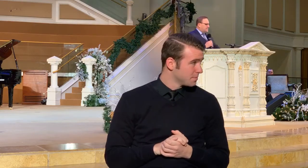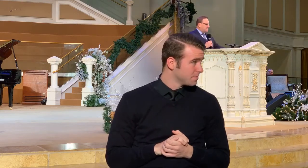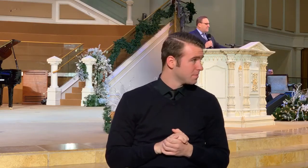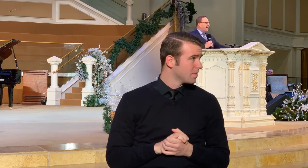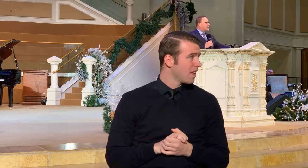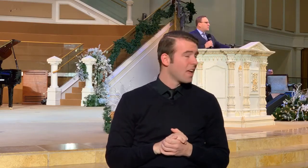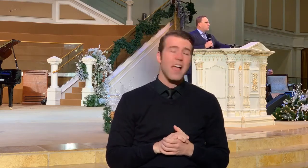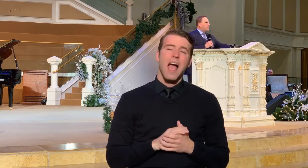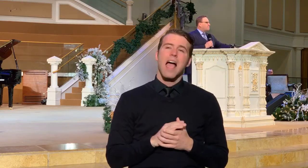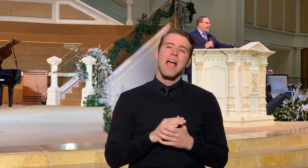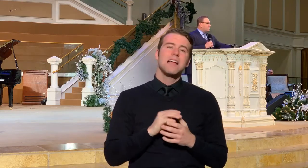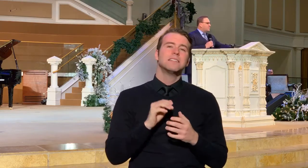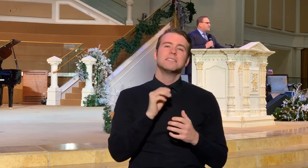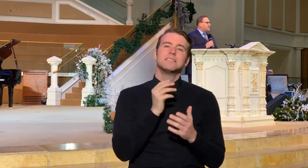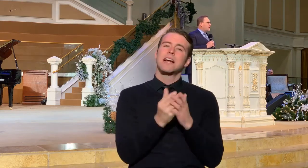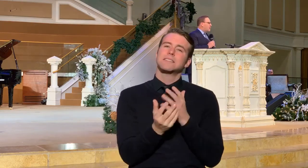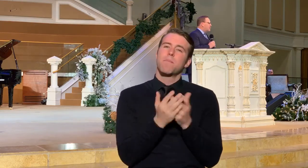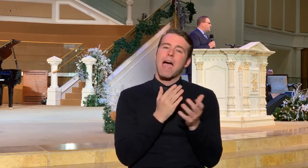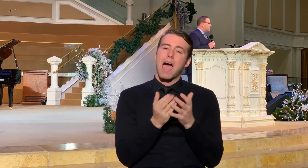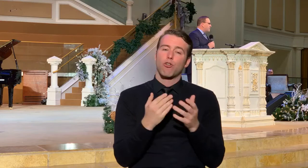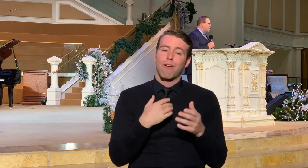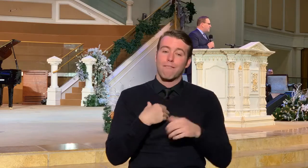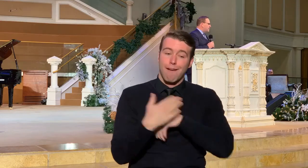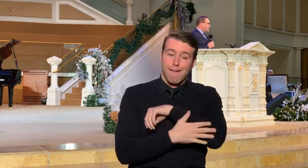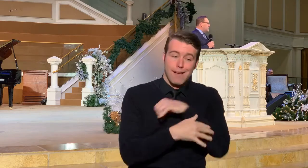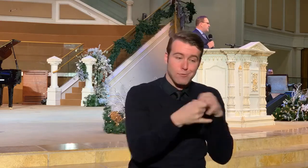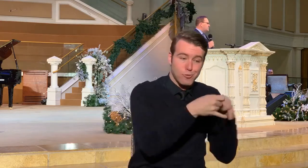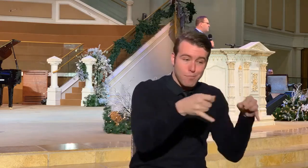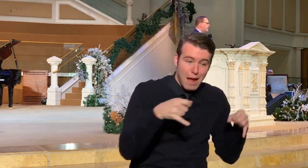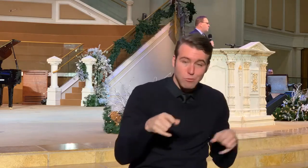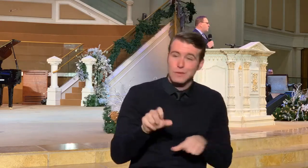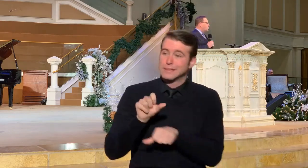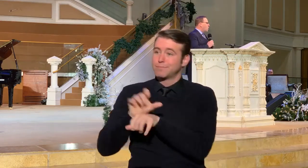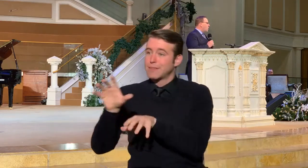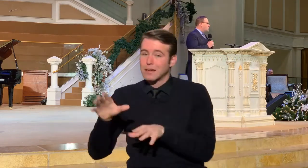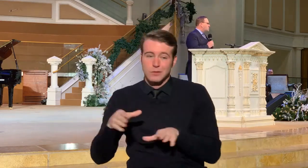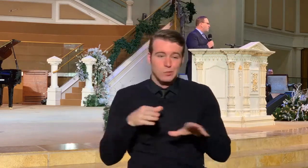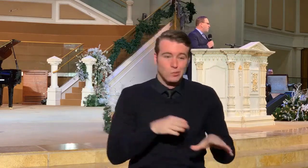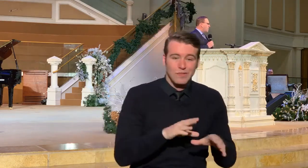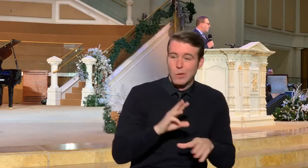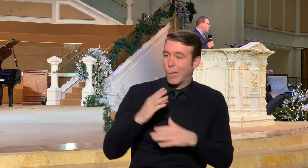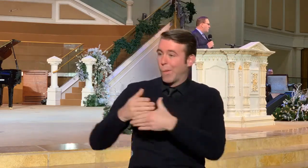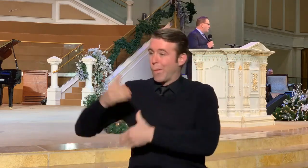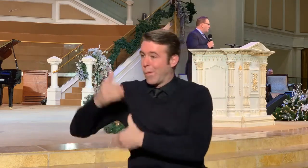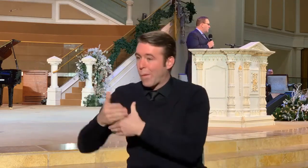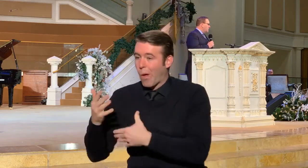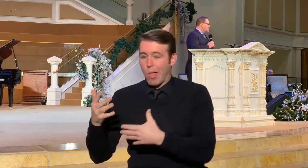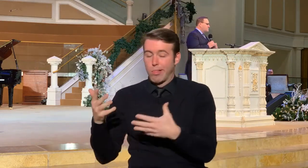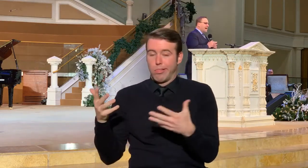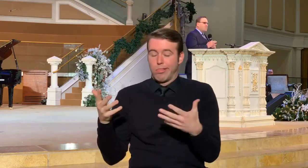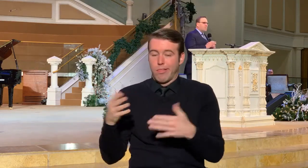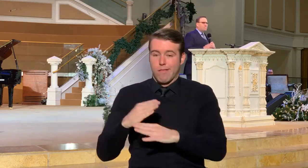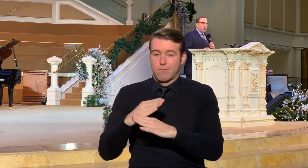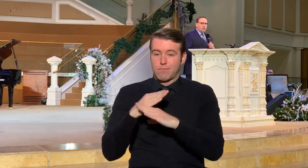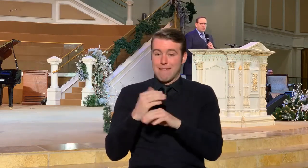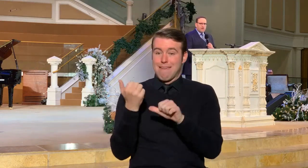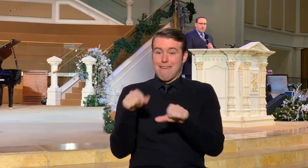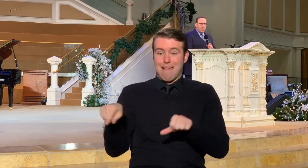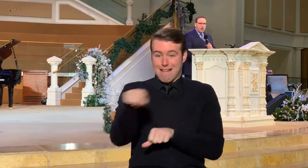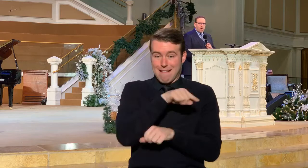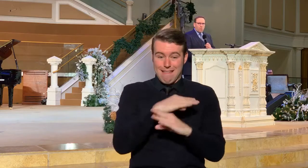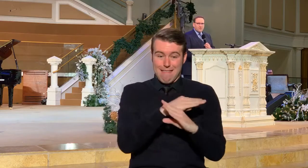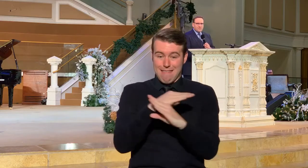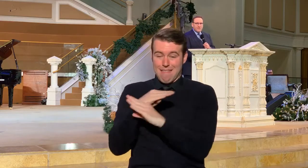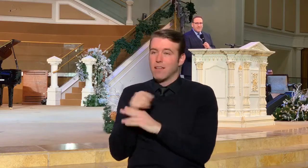And it doesn't matter what boundaries there are geographically. It doesn't matter what walls there are. It doesn't matter what borders